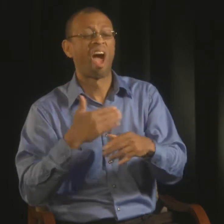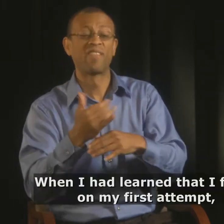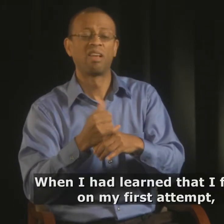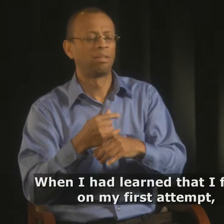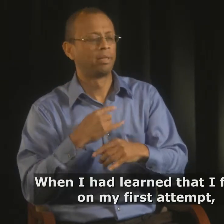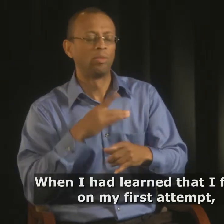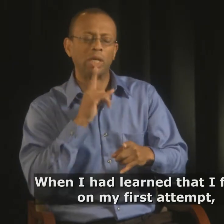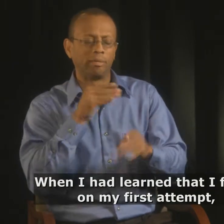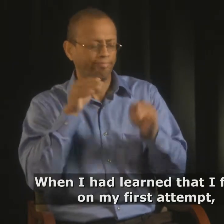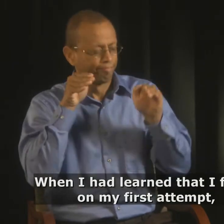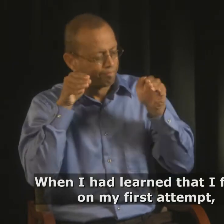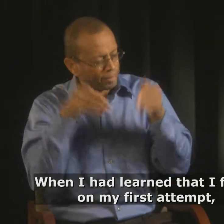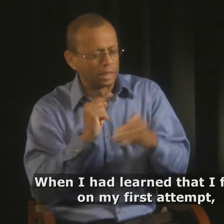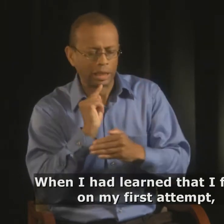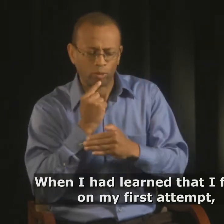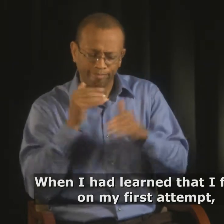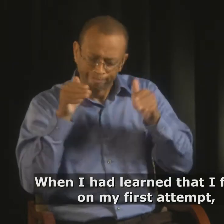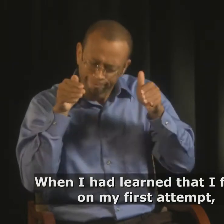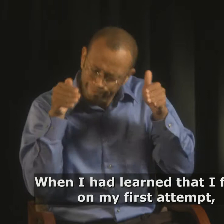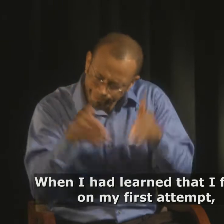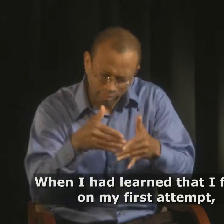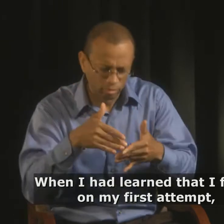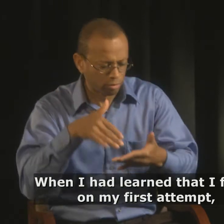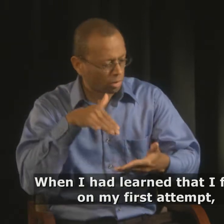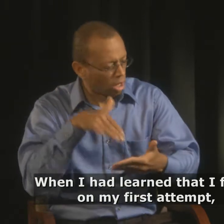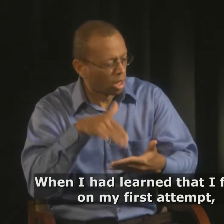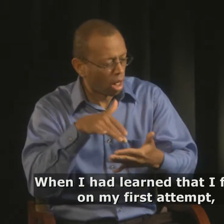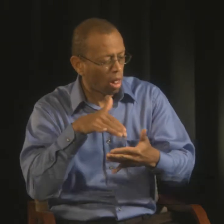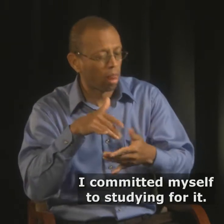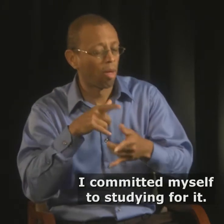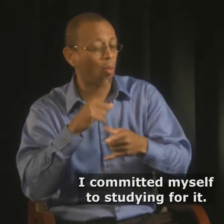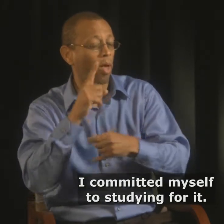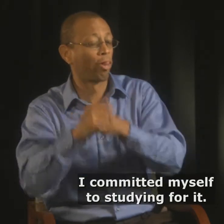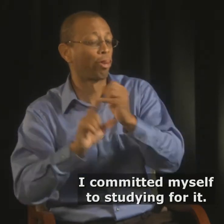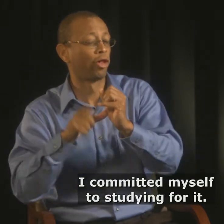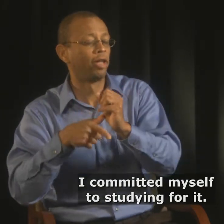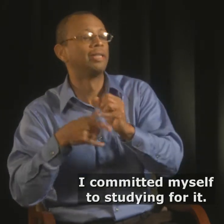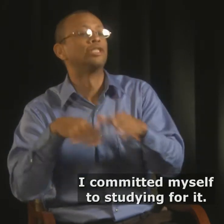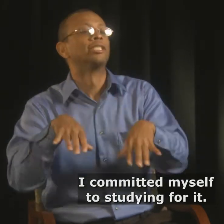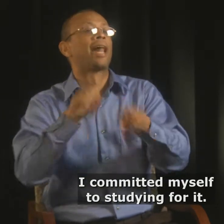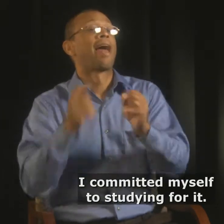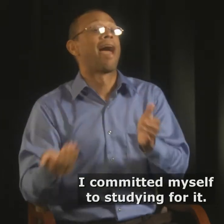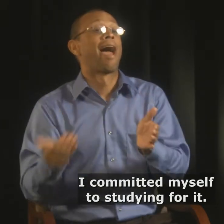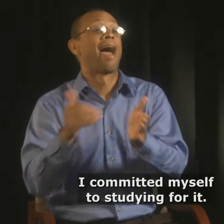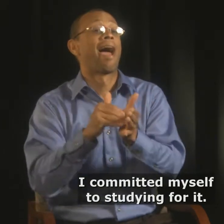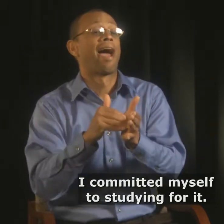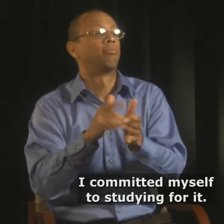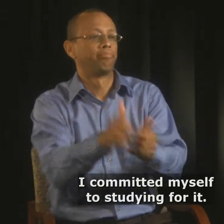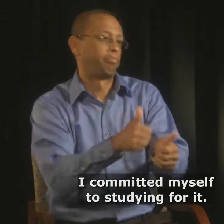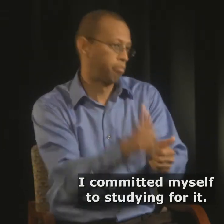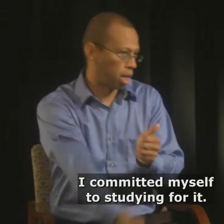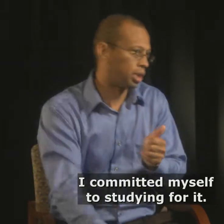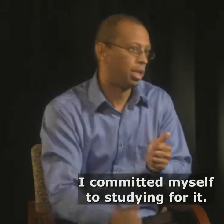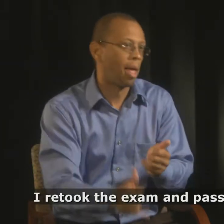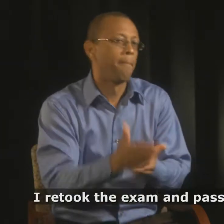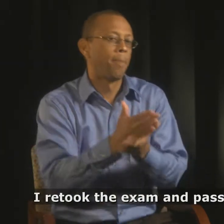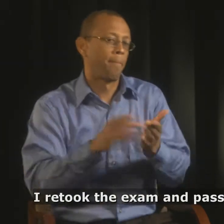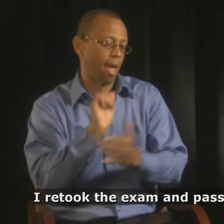When I had learned that I failed on my first attempt, I committed myself to studying for it. I retook the